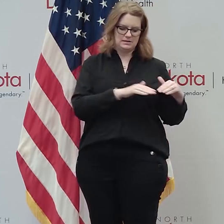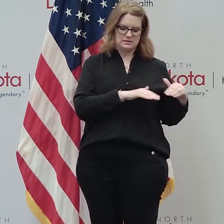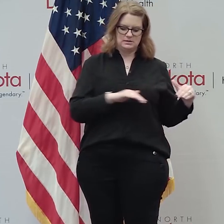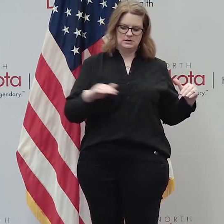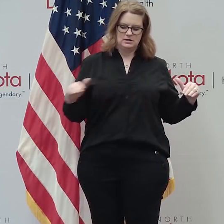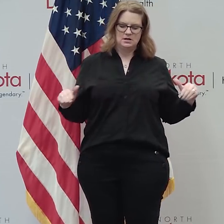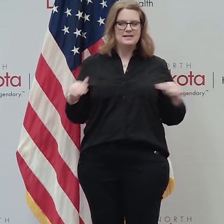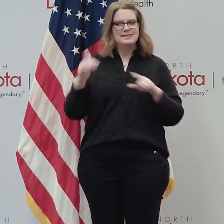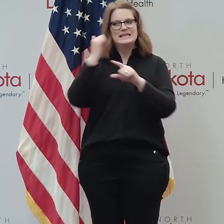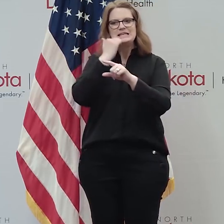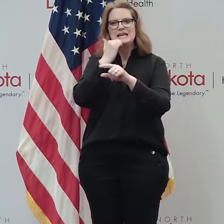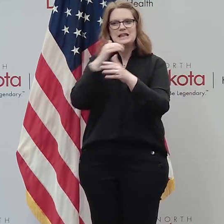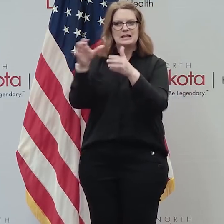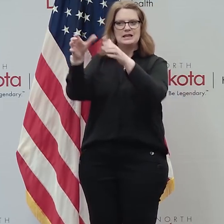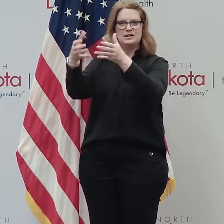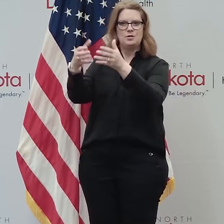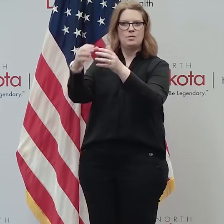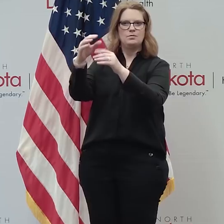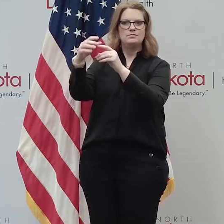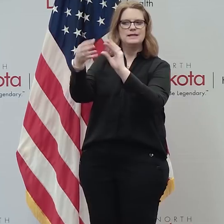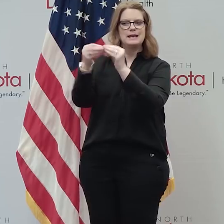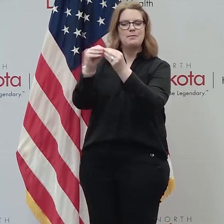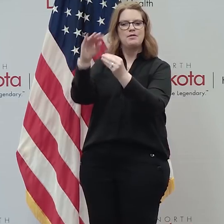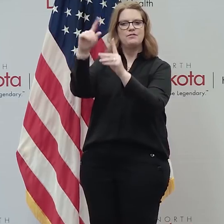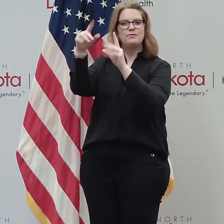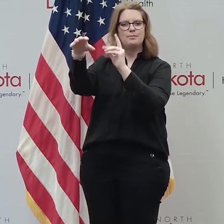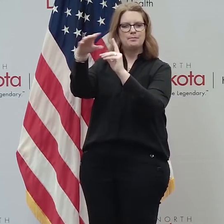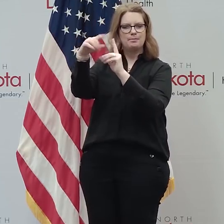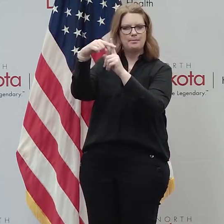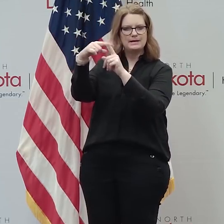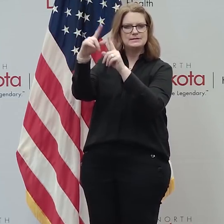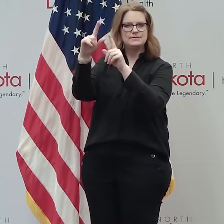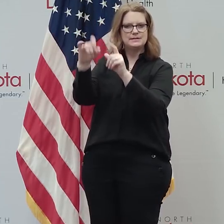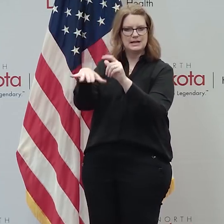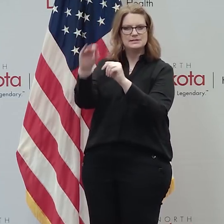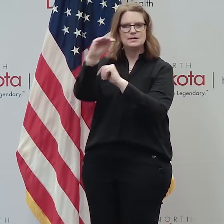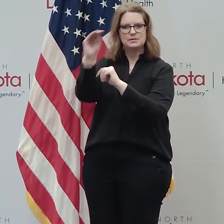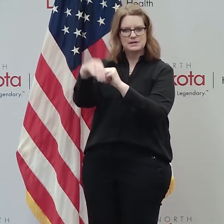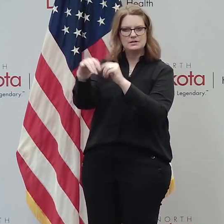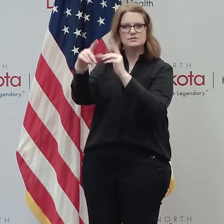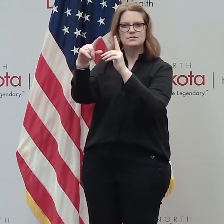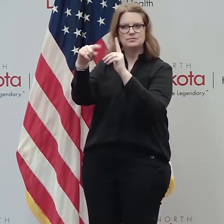we pay attention to that. But as I've just, in my answer to Dave, it can